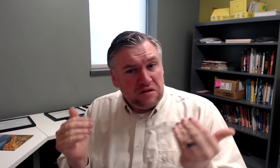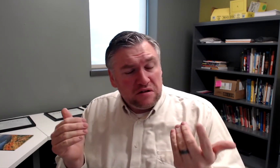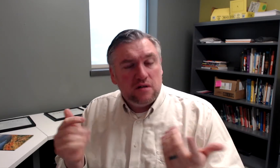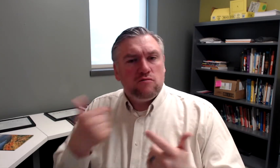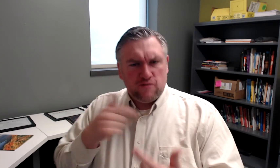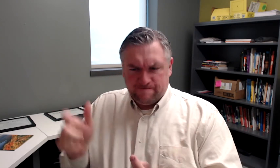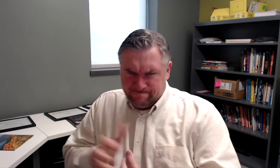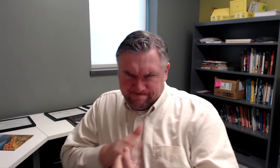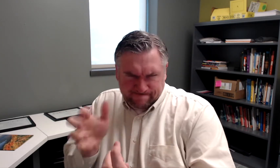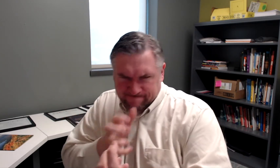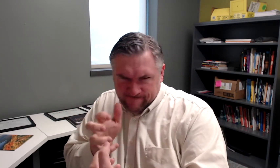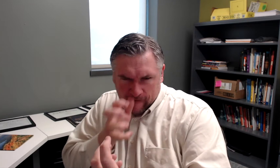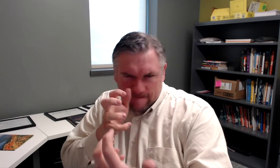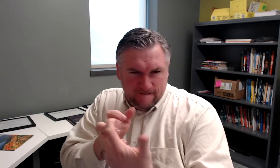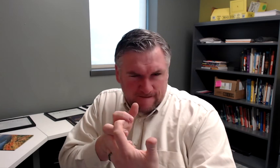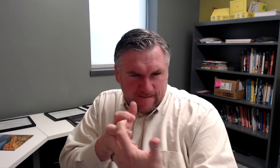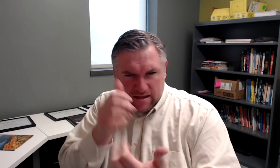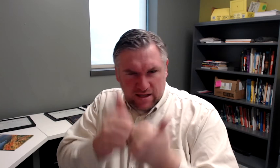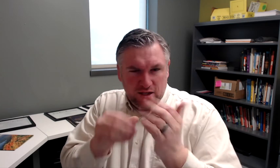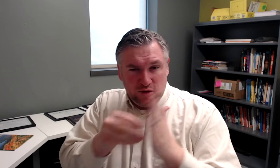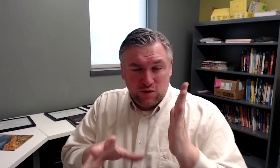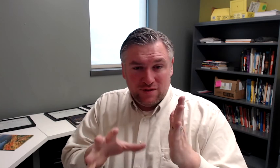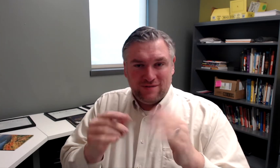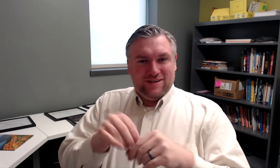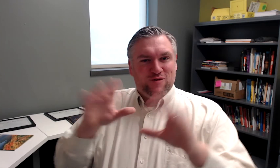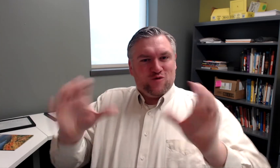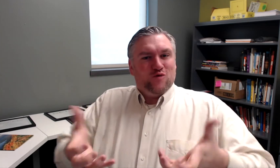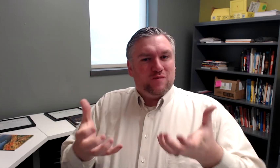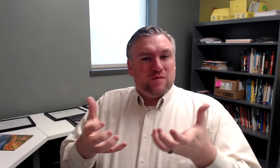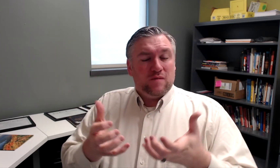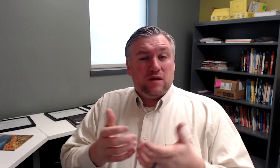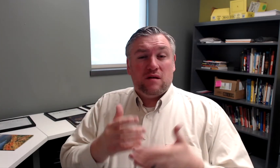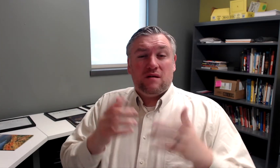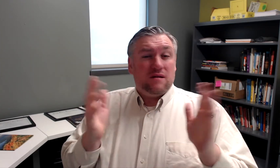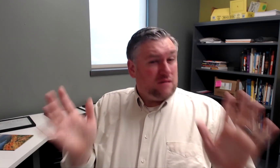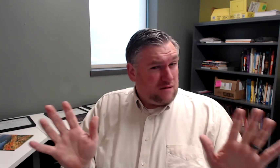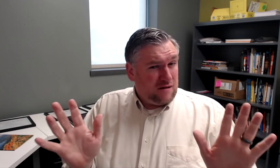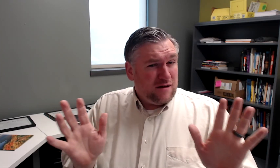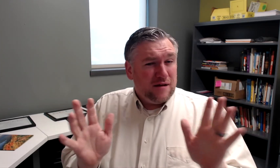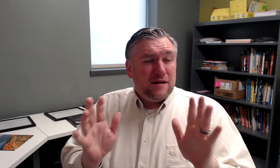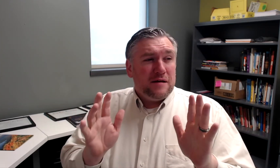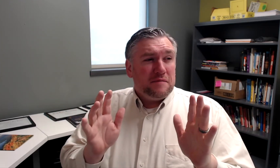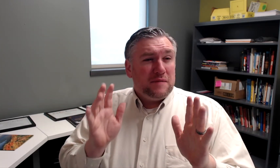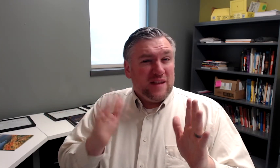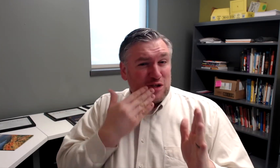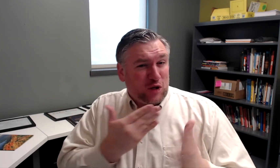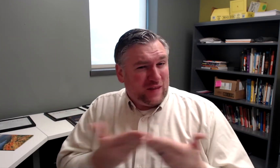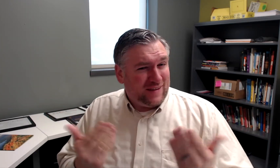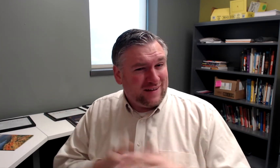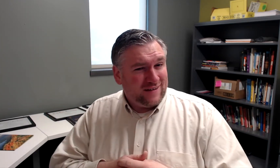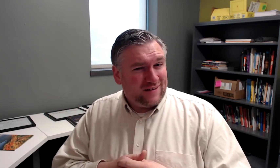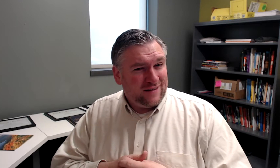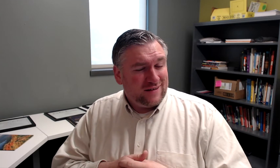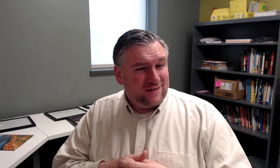and language levels. And we just have to accommodate and match each student in the group. That's a good